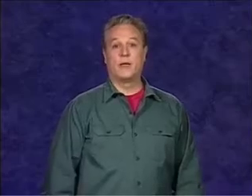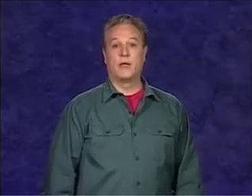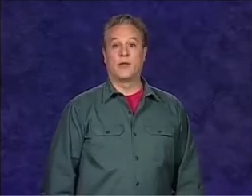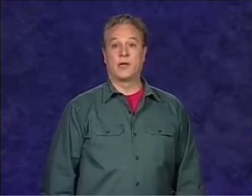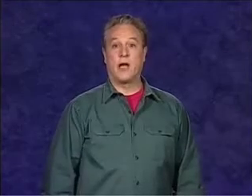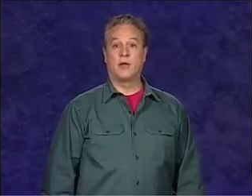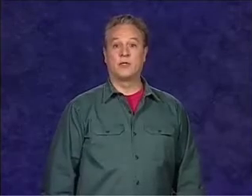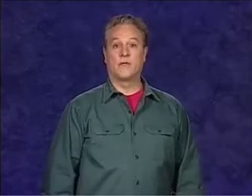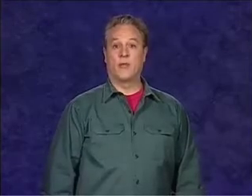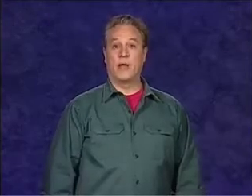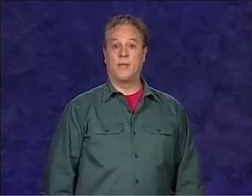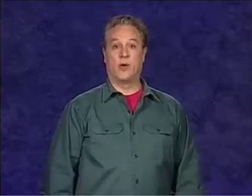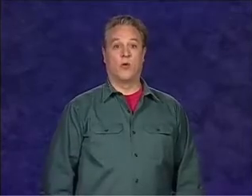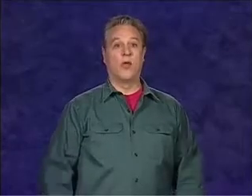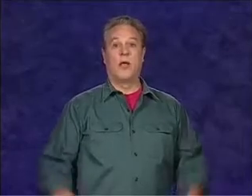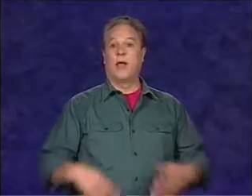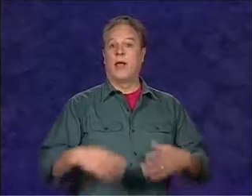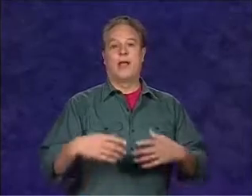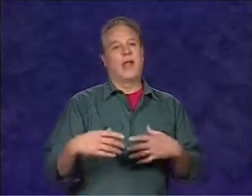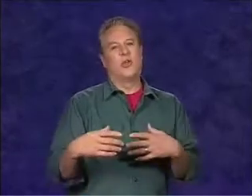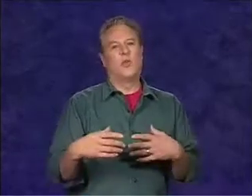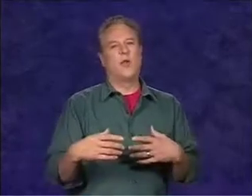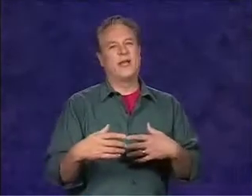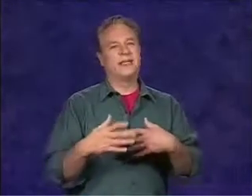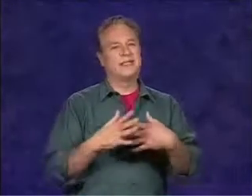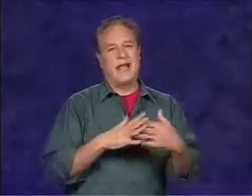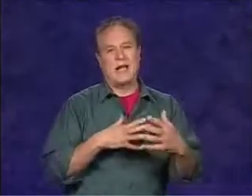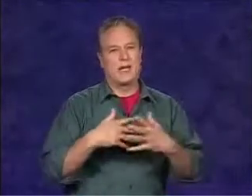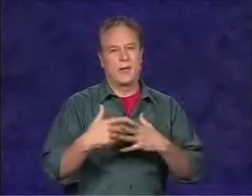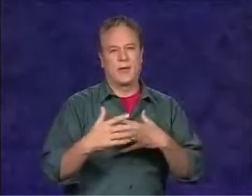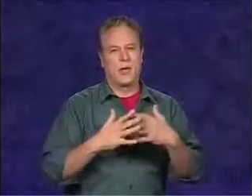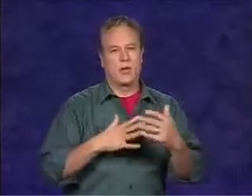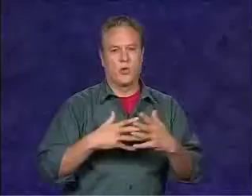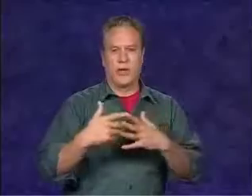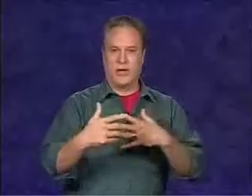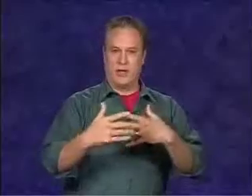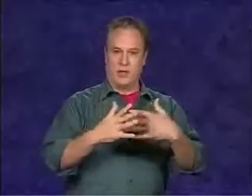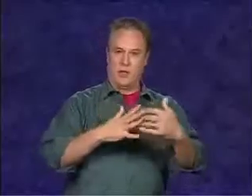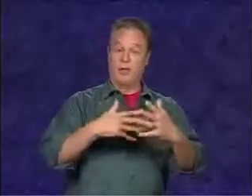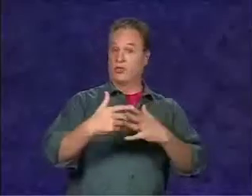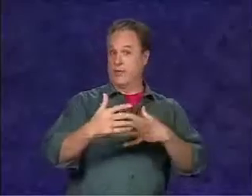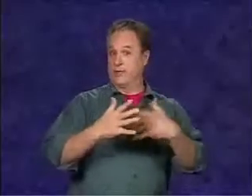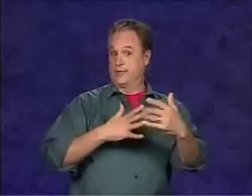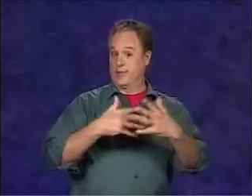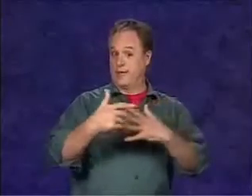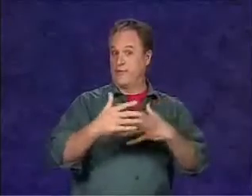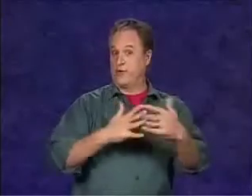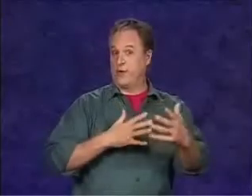Intermingle the colors of the rainbow, and you won't exactly get the color gray, but you get the sign for